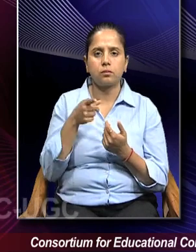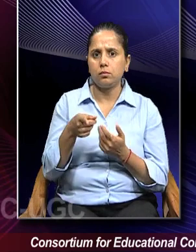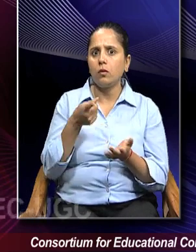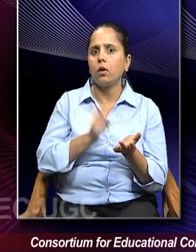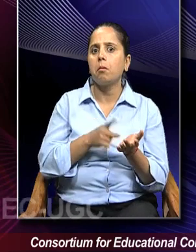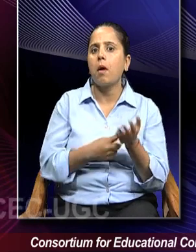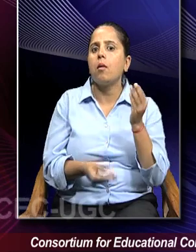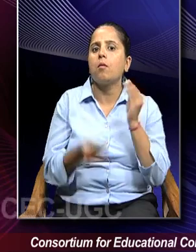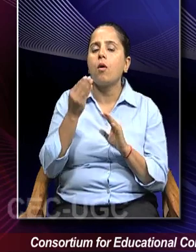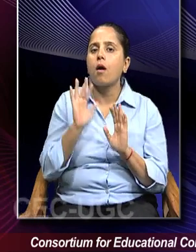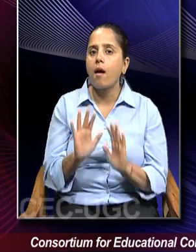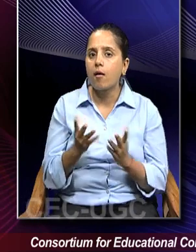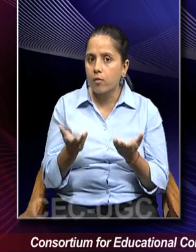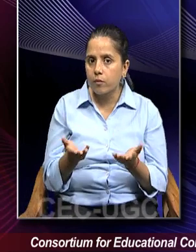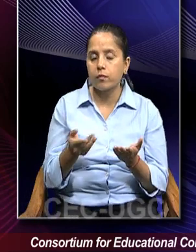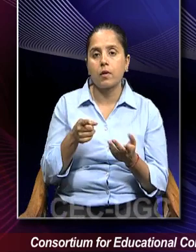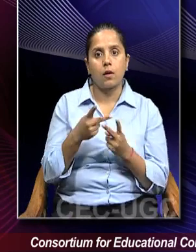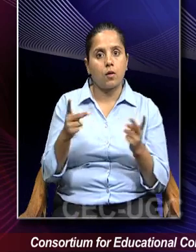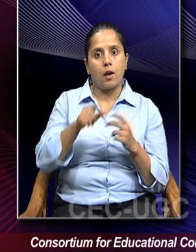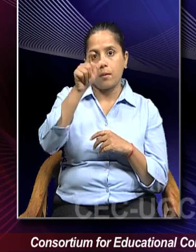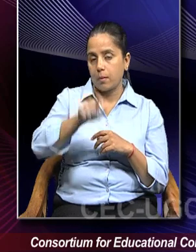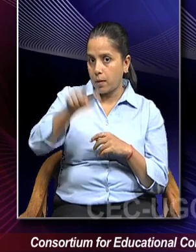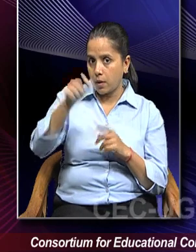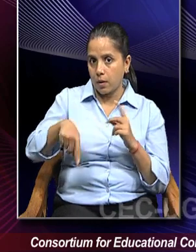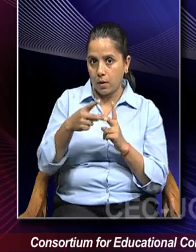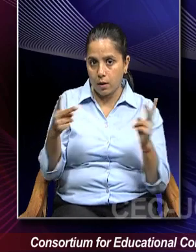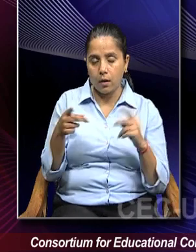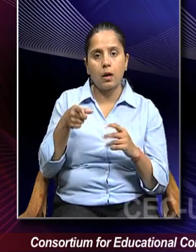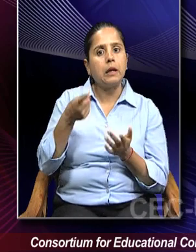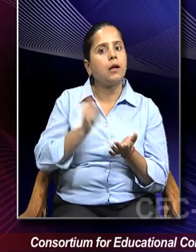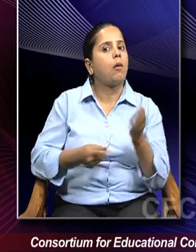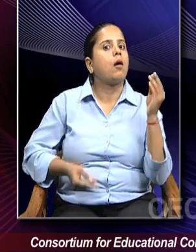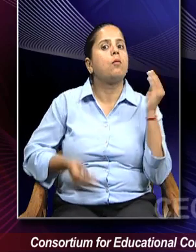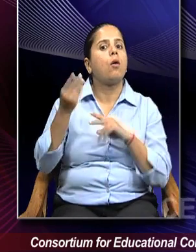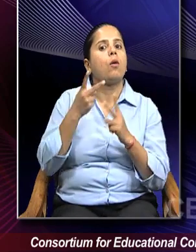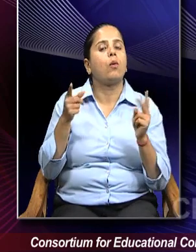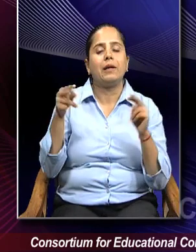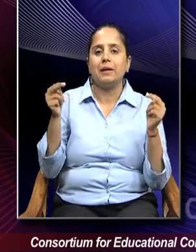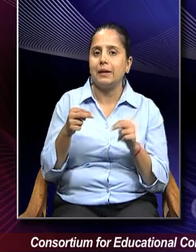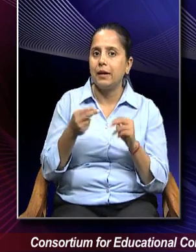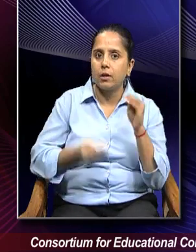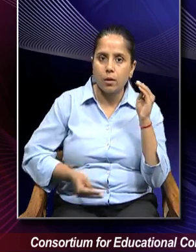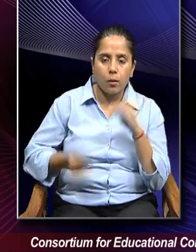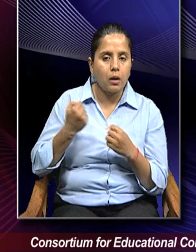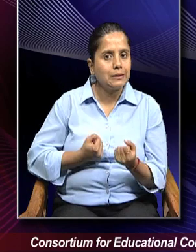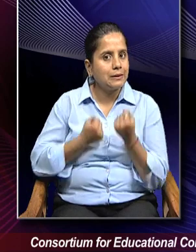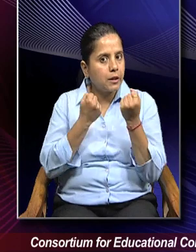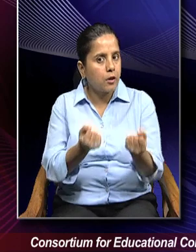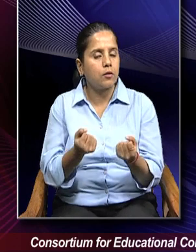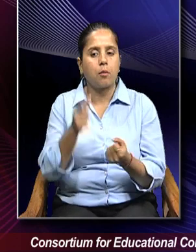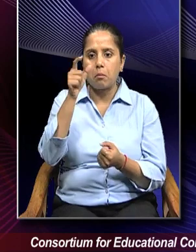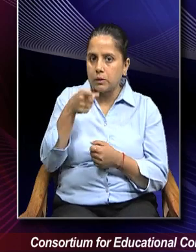demanding, and on the part of individuals it is actually very demanding, it needs lot of sacrifices from a